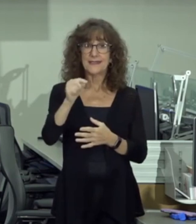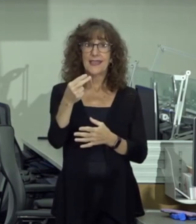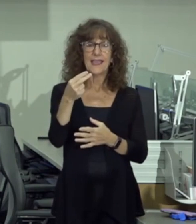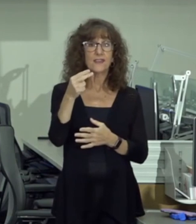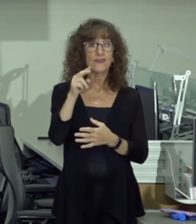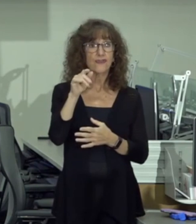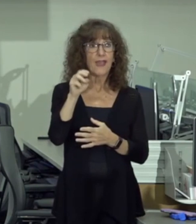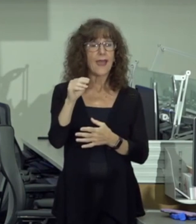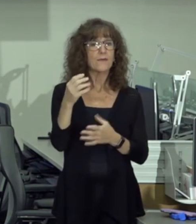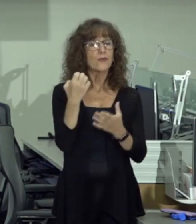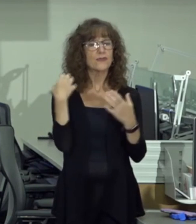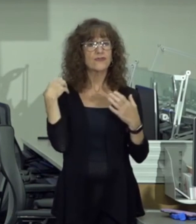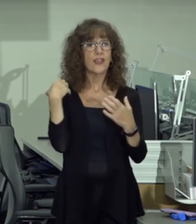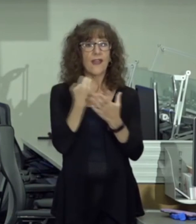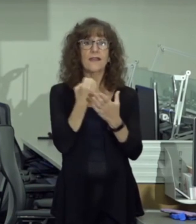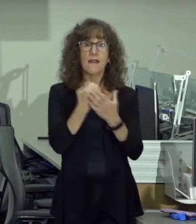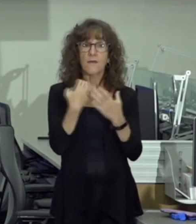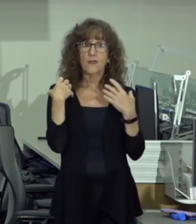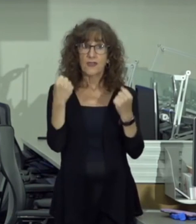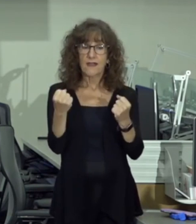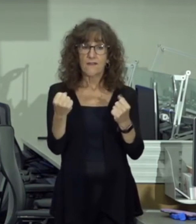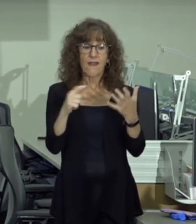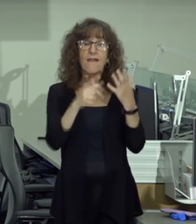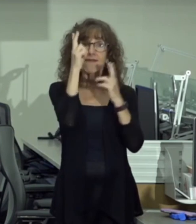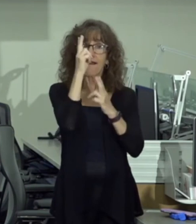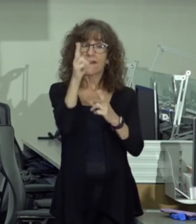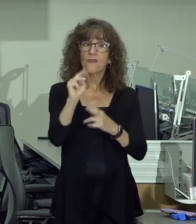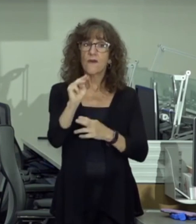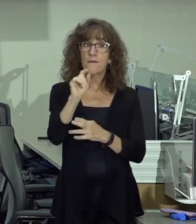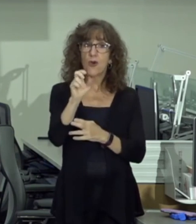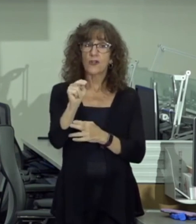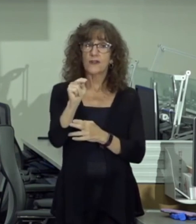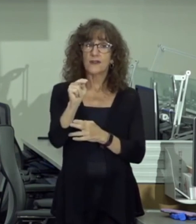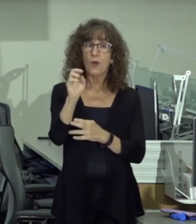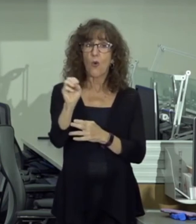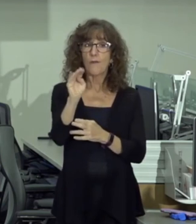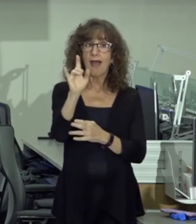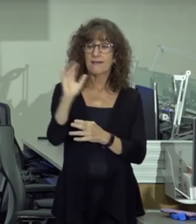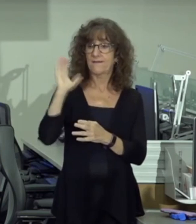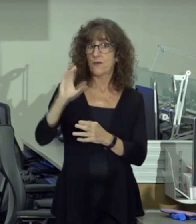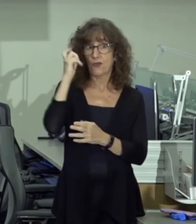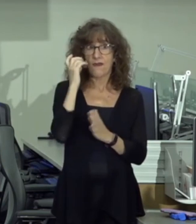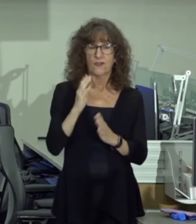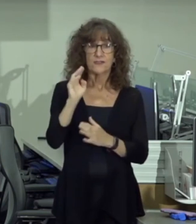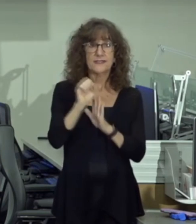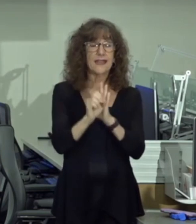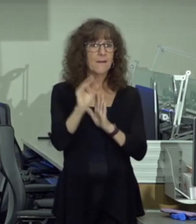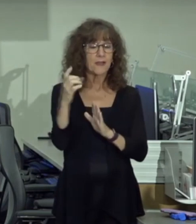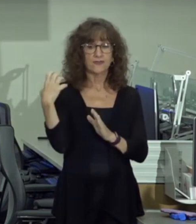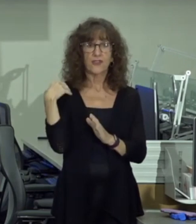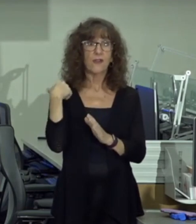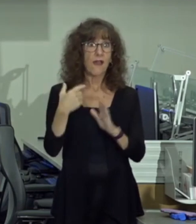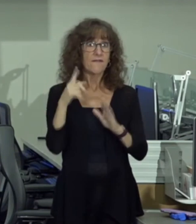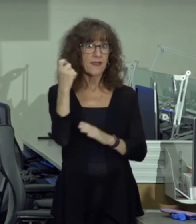the Economic Recovery Subcommittee, and the Honorable Martin O'Malley, former governor of the state of Maryland, will chair the